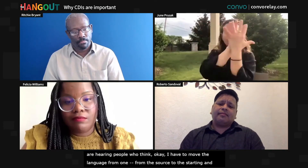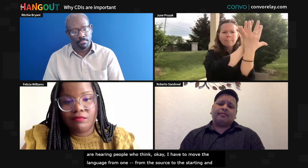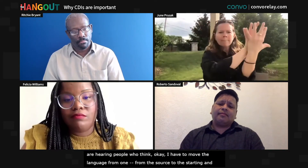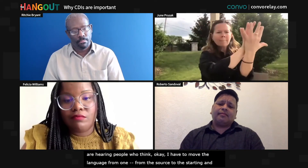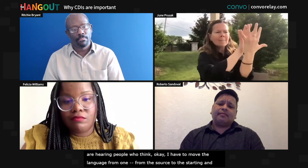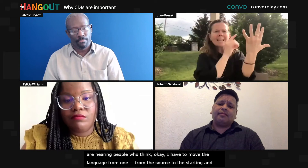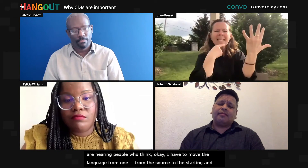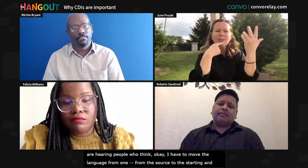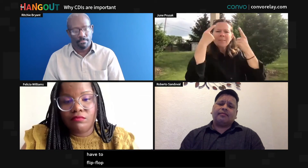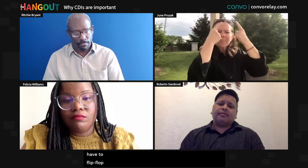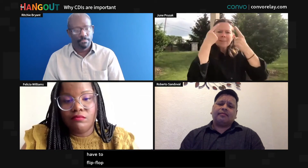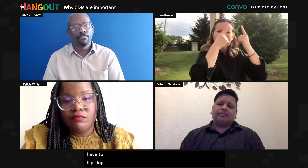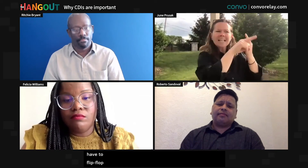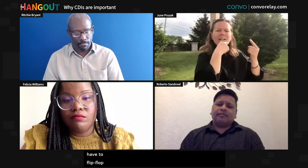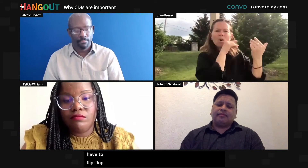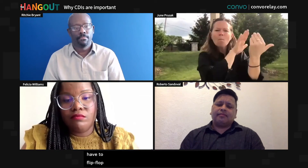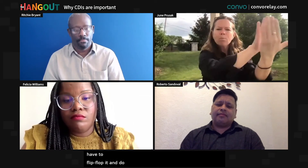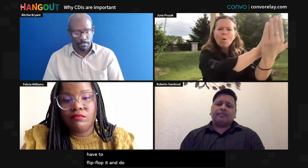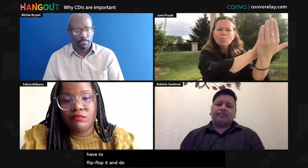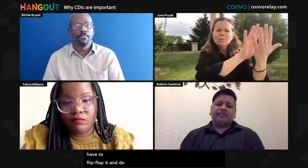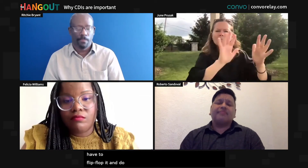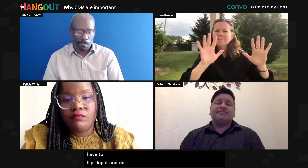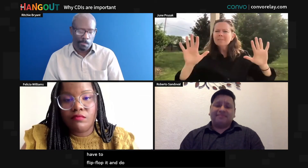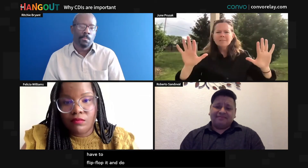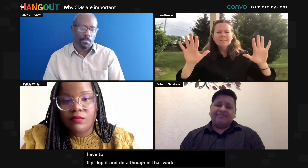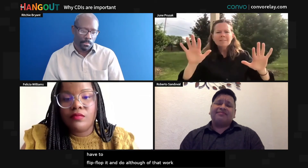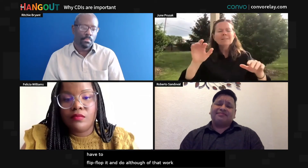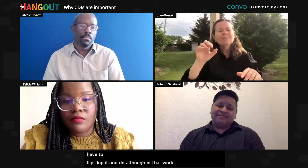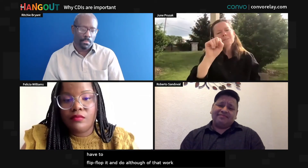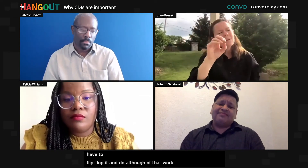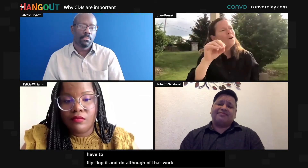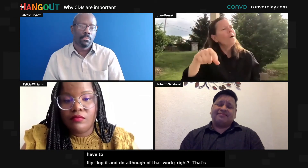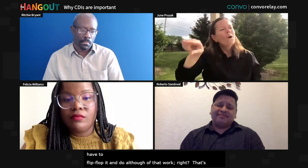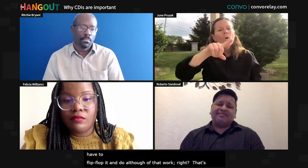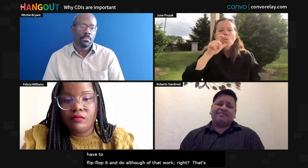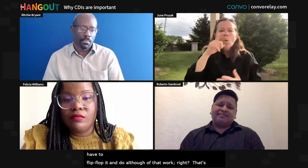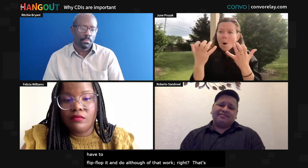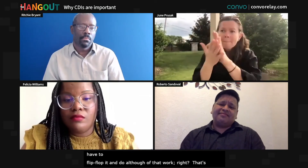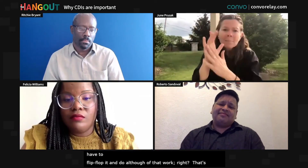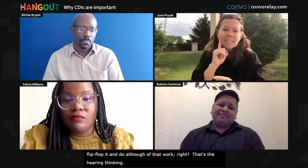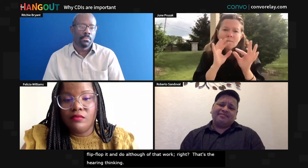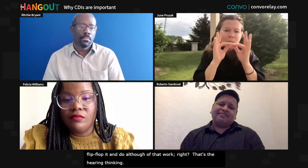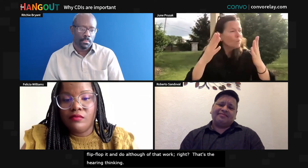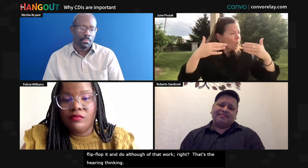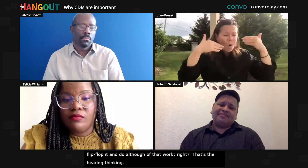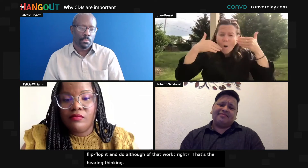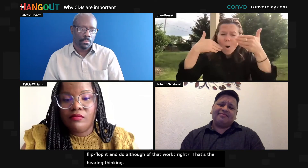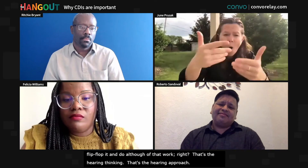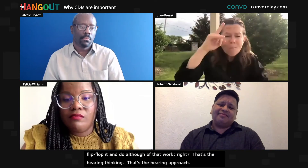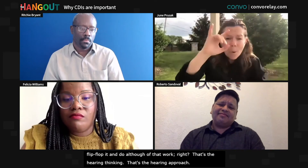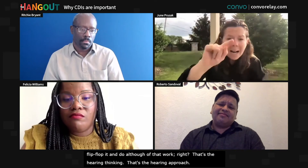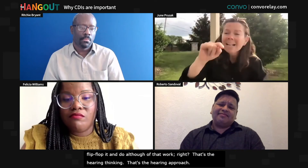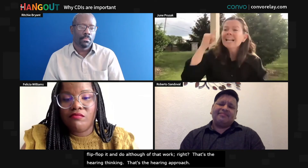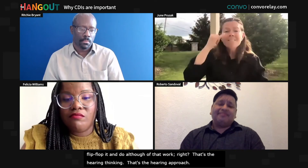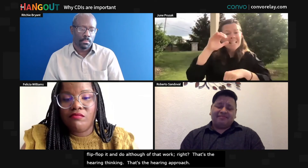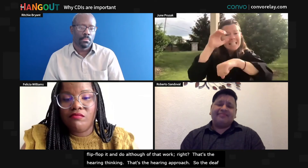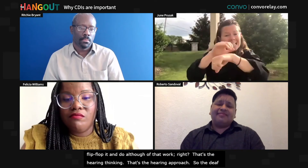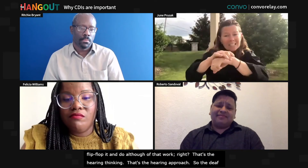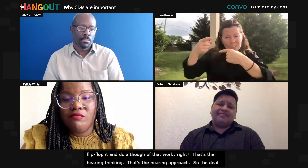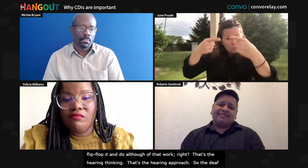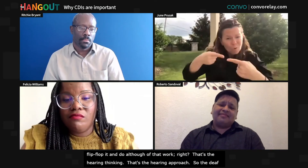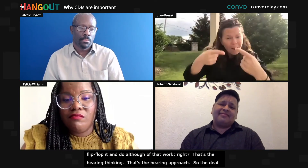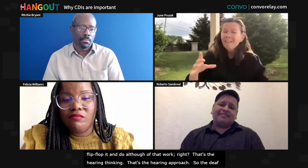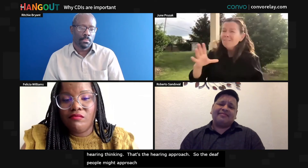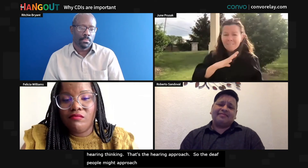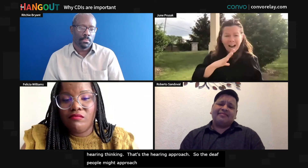do all of that work, right? That's the hearing thinking. That's the hearing approach. And so the deaf people might approach it differently,